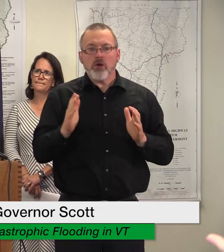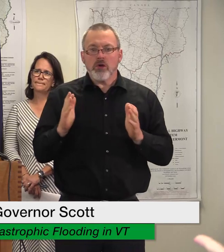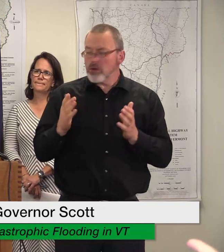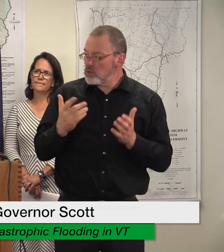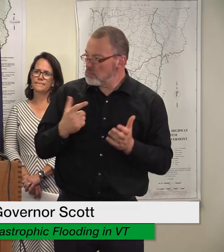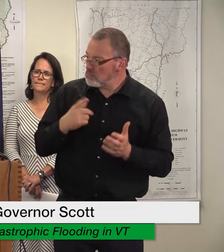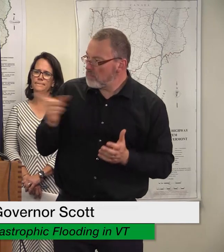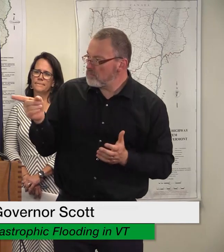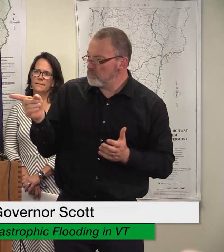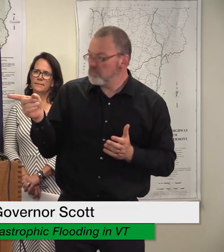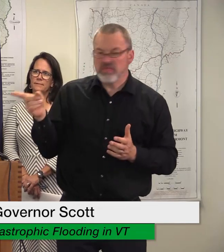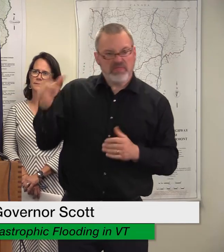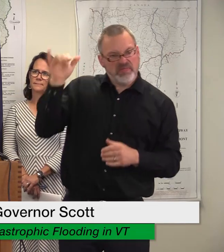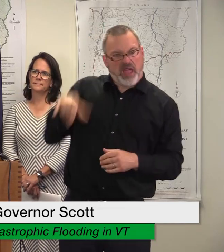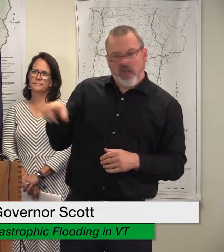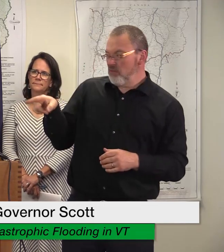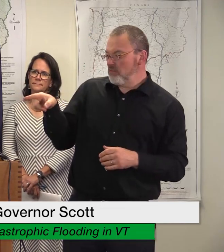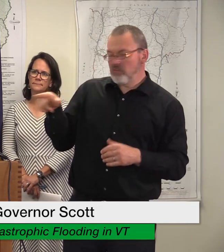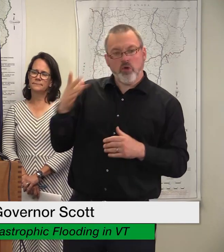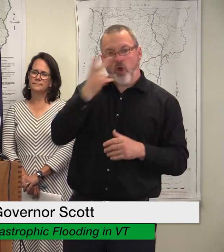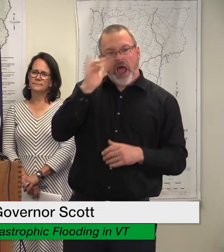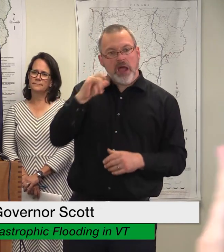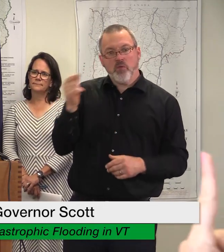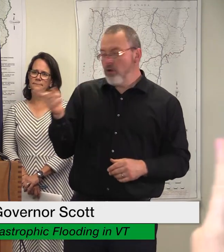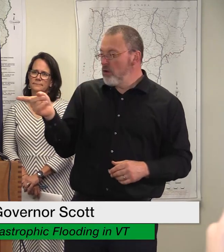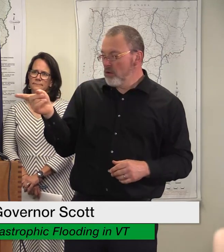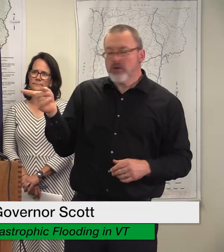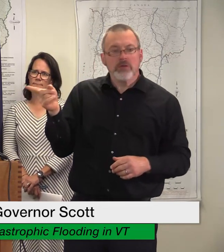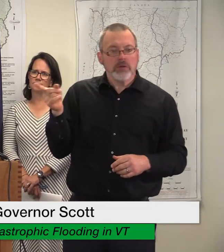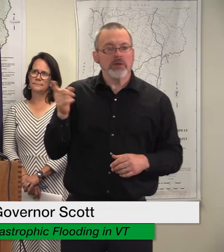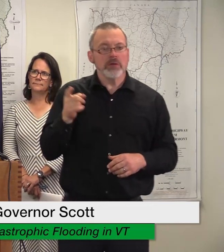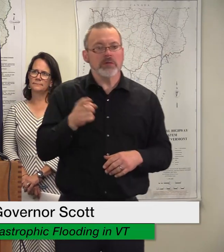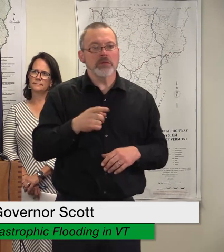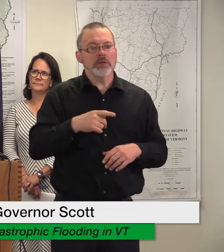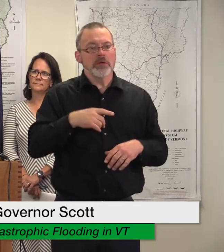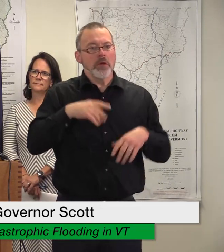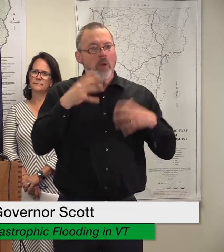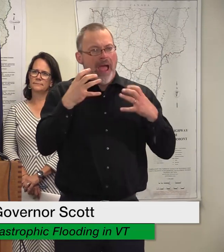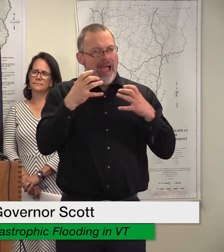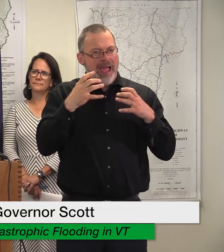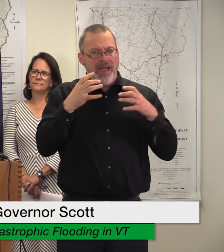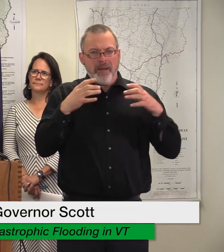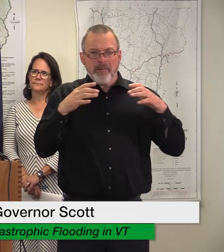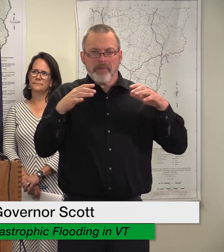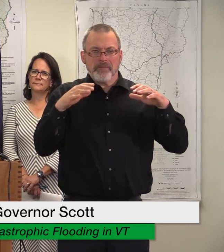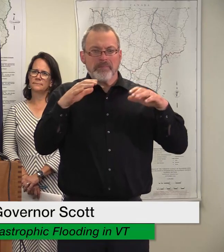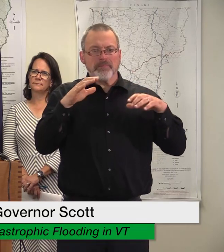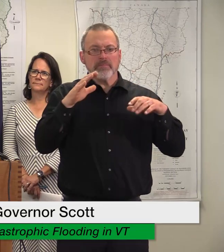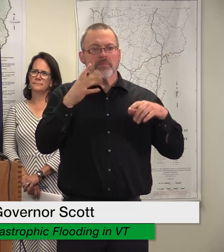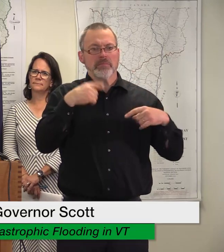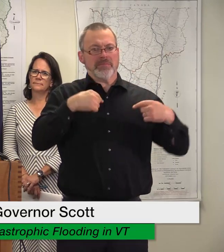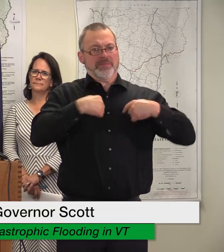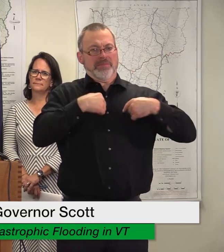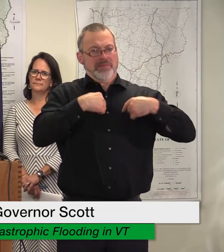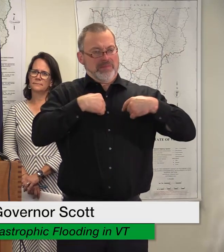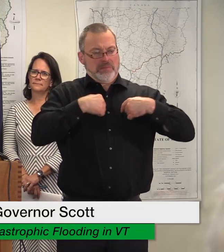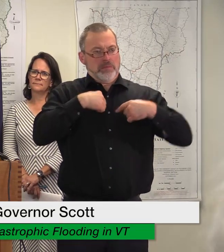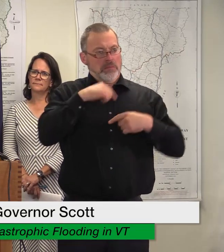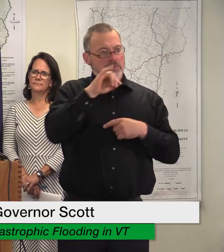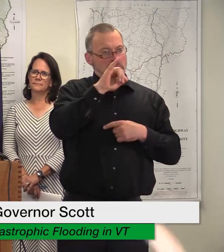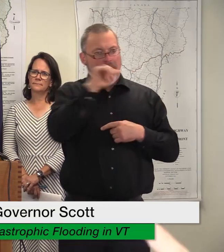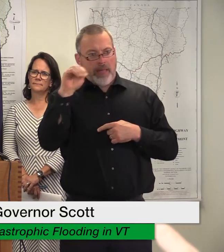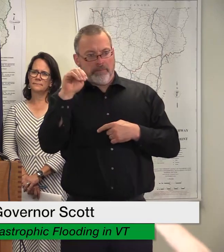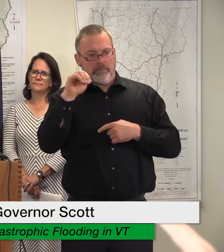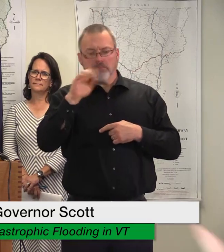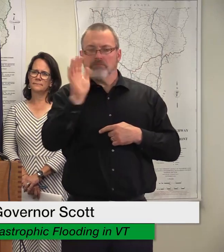unite for a common cause. That's why I thought it was important to change I am Vermont Strong to We Are